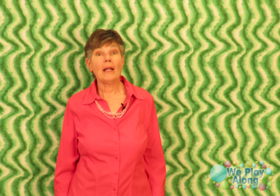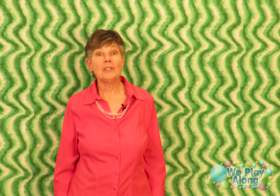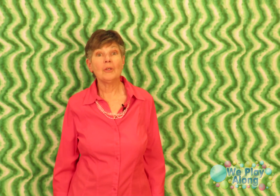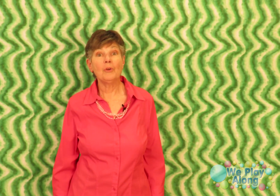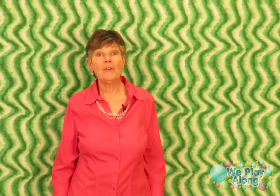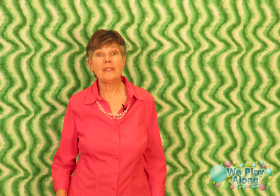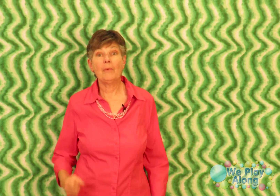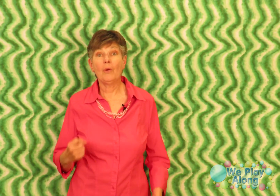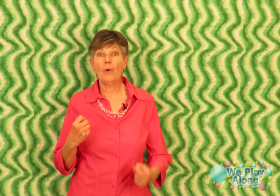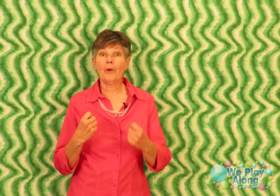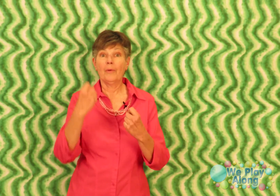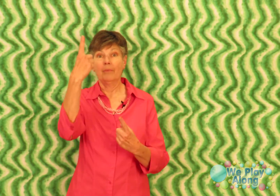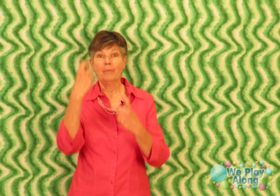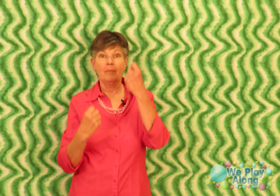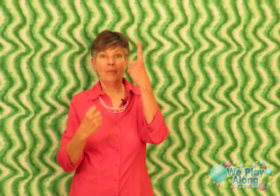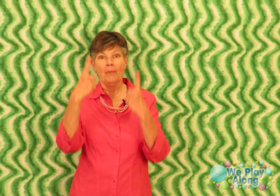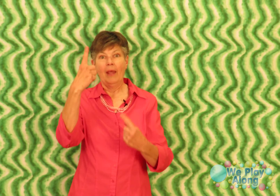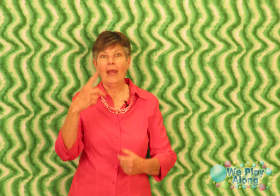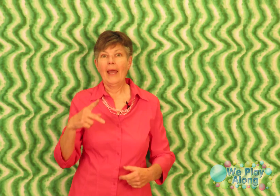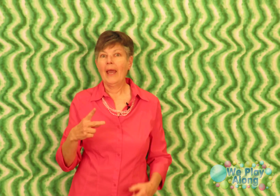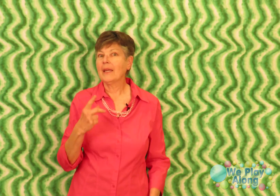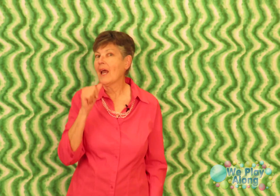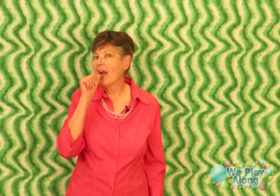to the movies, they would order. And